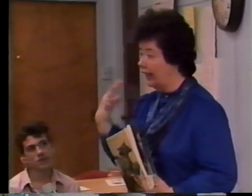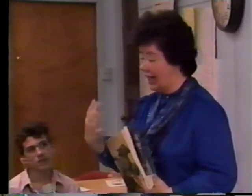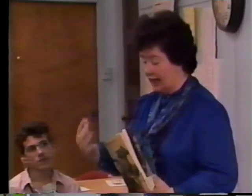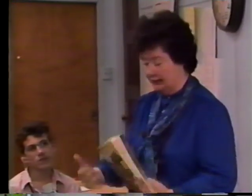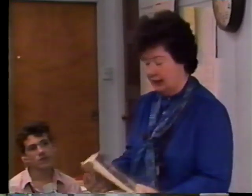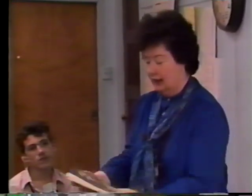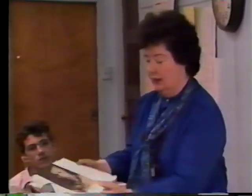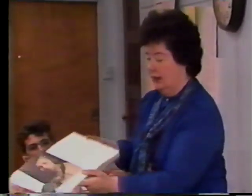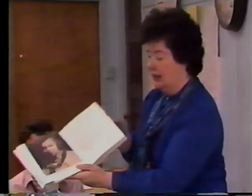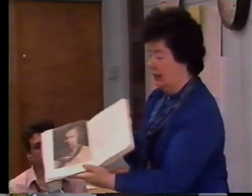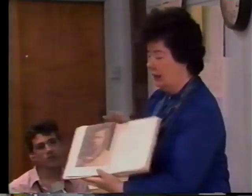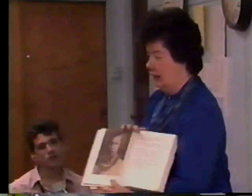class.